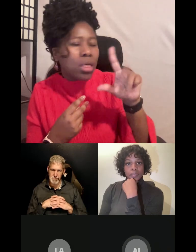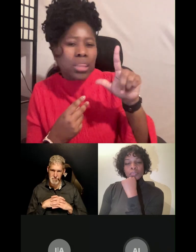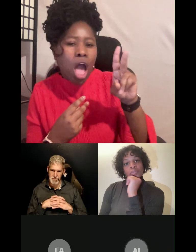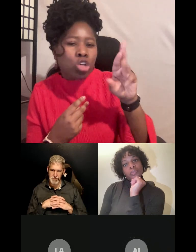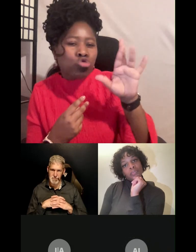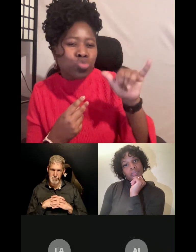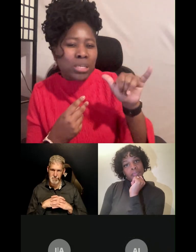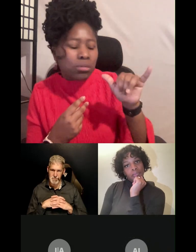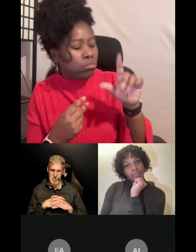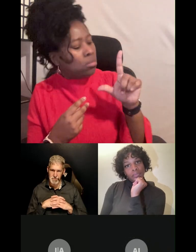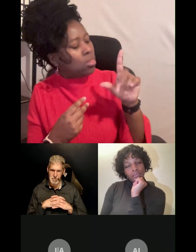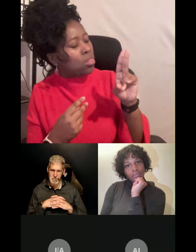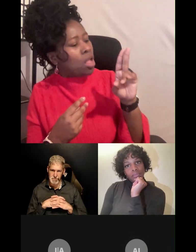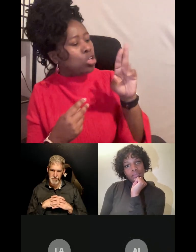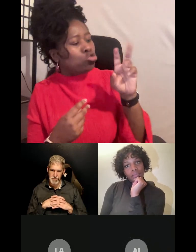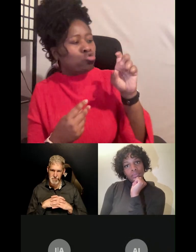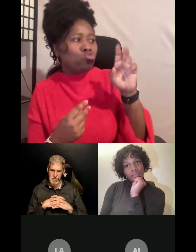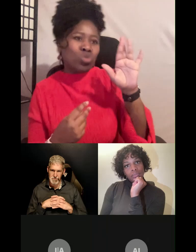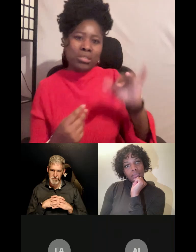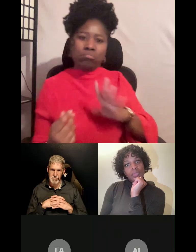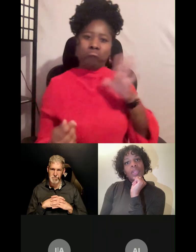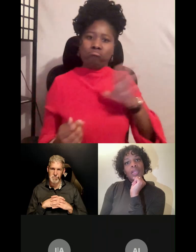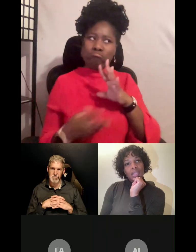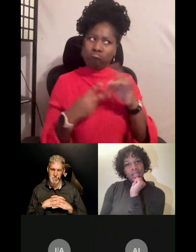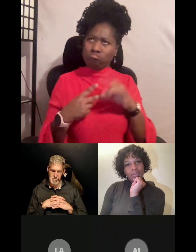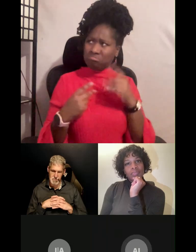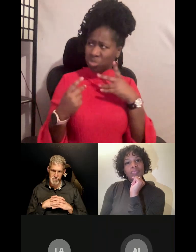being an ally is a choice